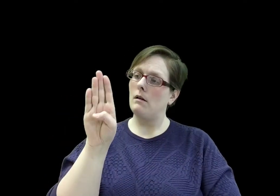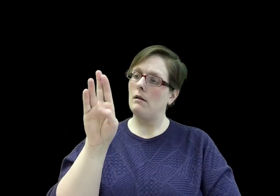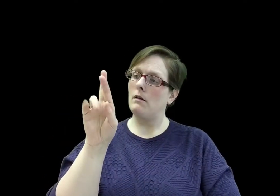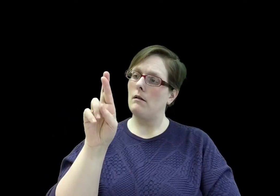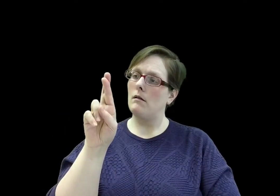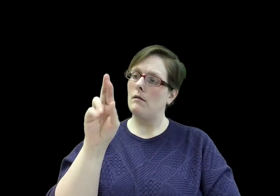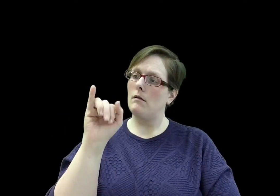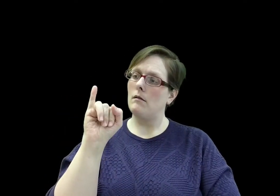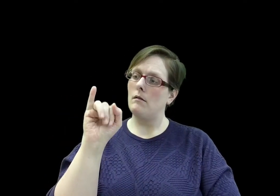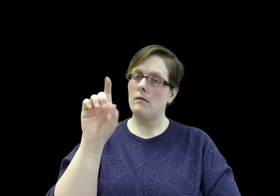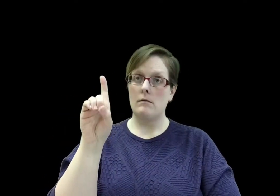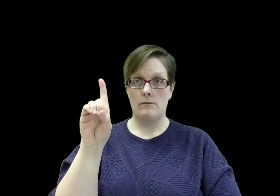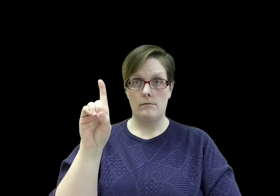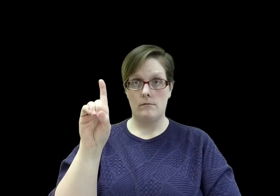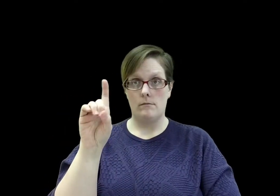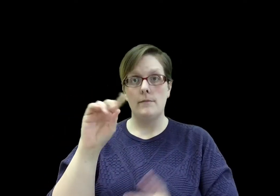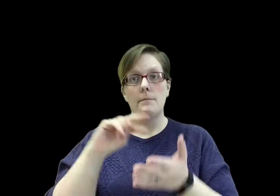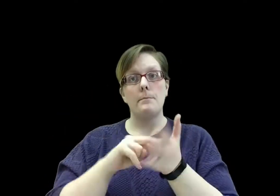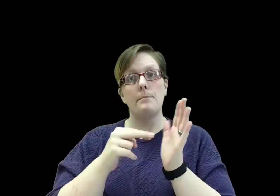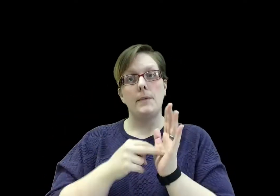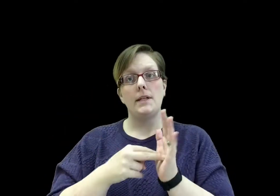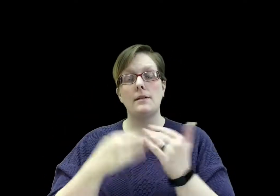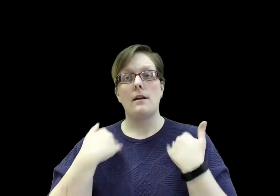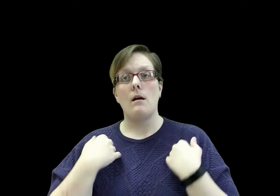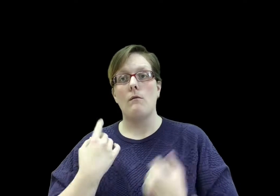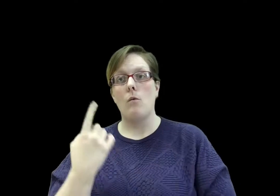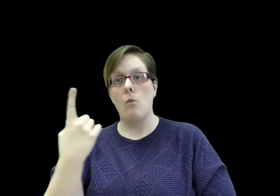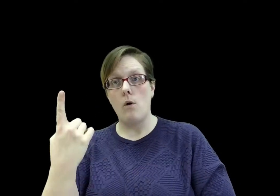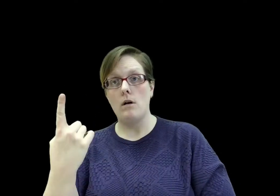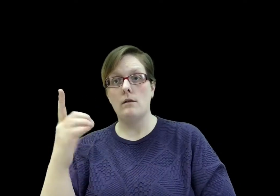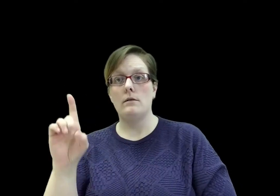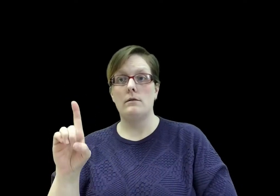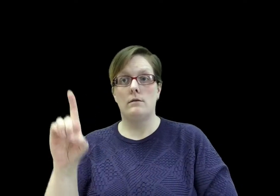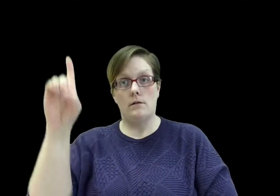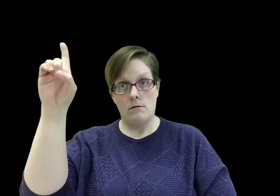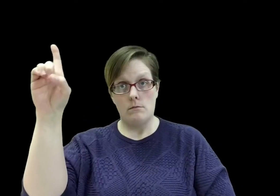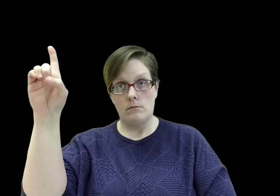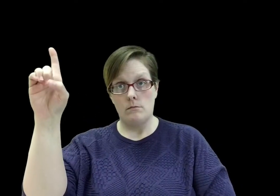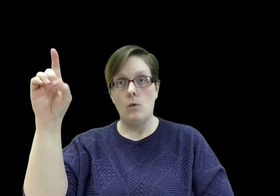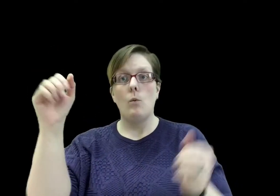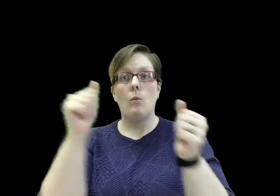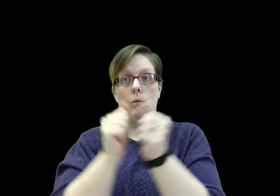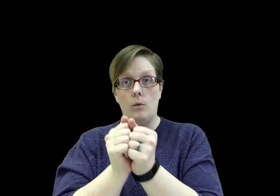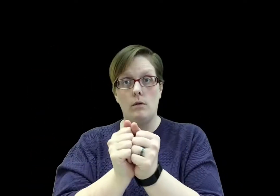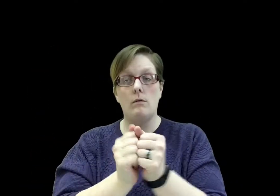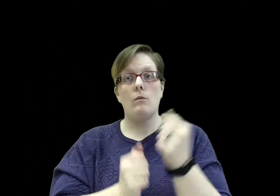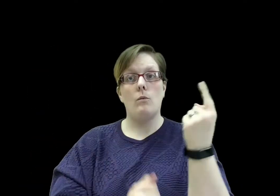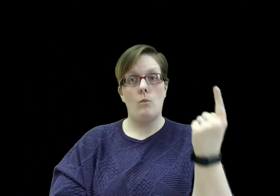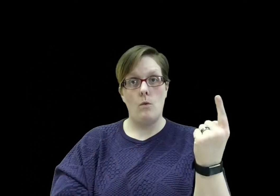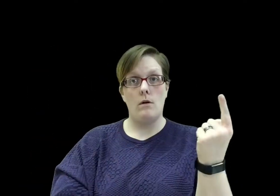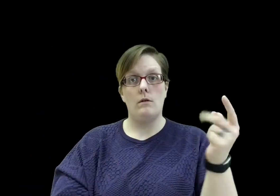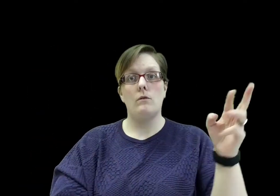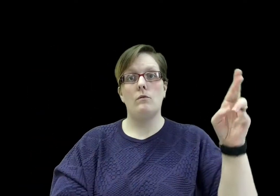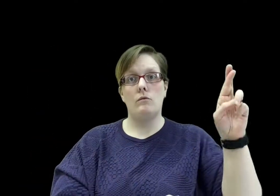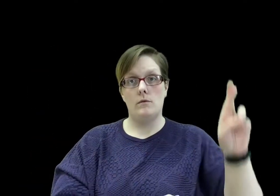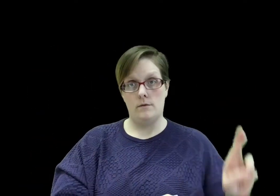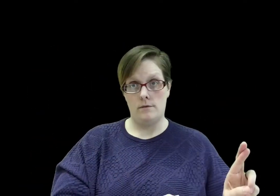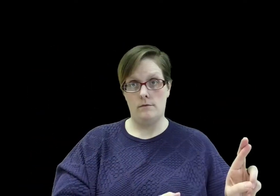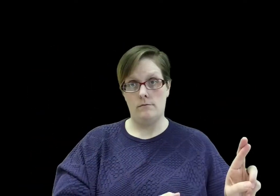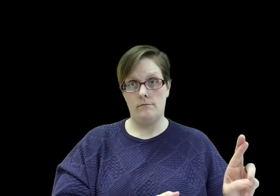There's a word called hybrid. That means that it has 1 dominant with 1 recessive.